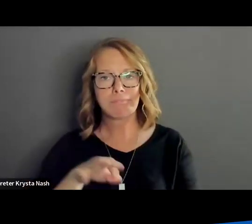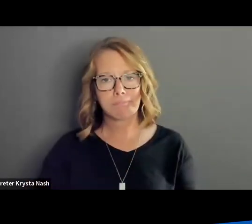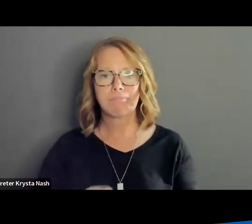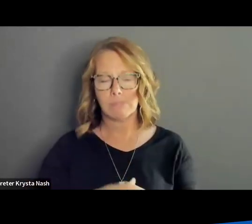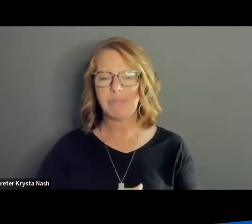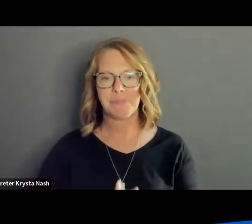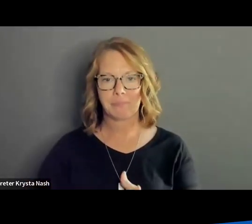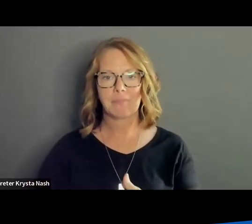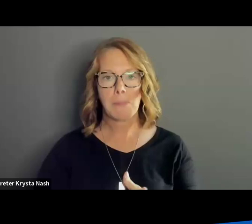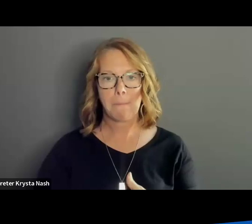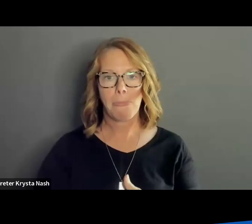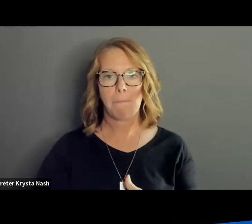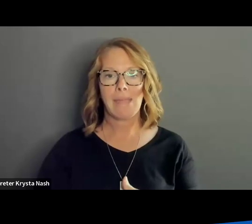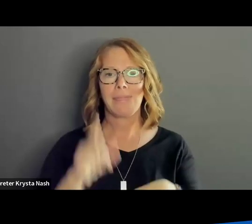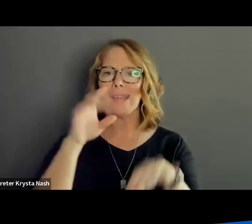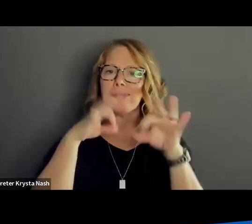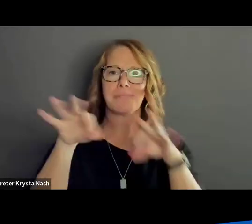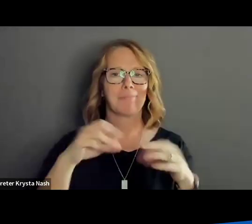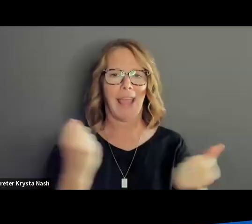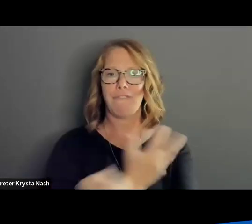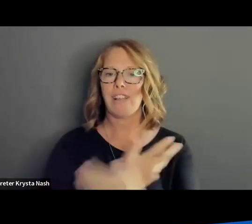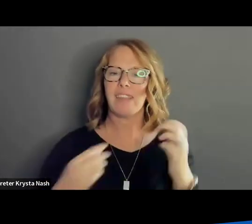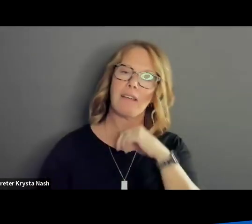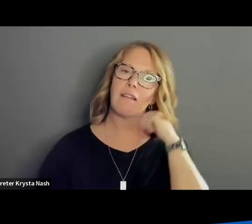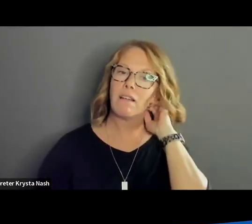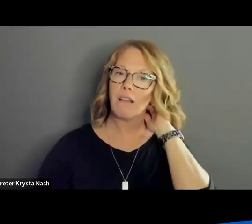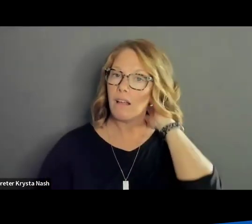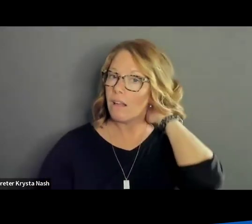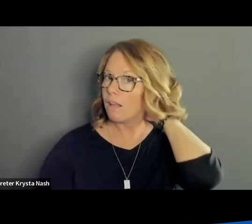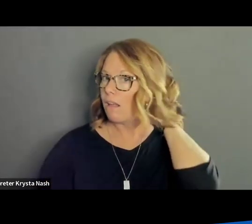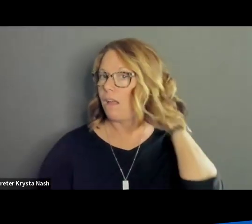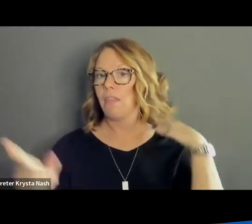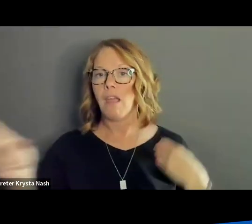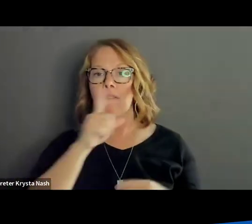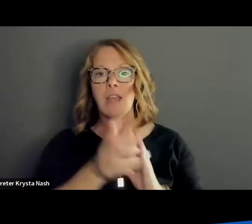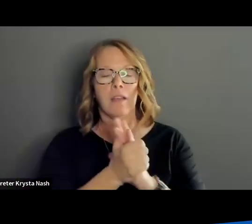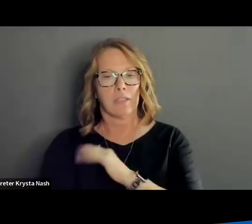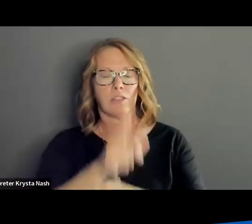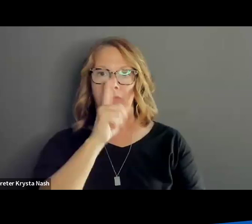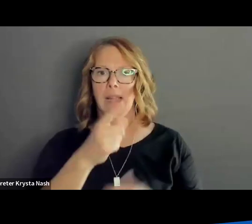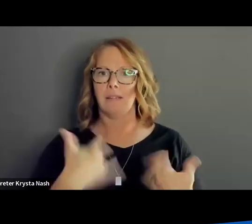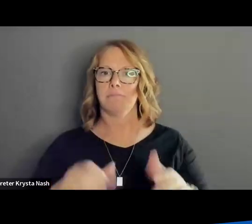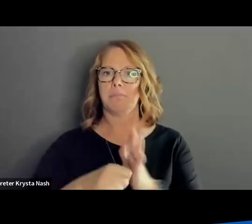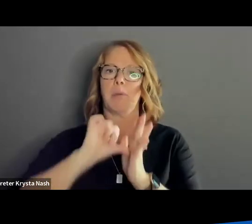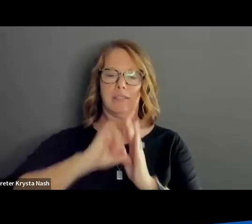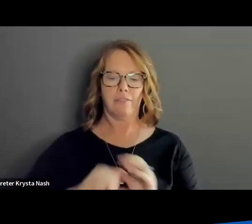unbelievably. They can talk you through anything. They are so skilled. It's very impressive. Another thing is people